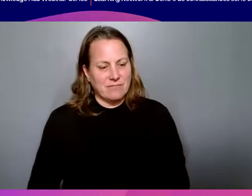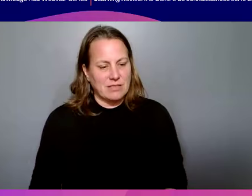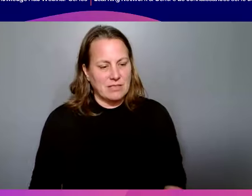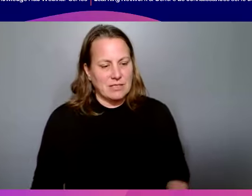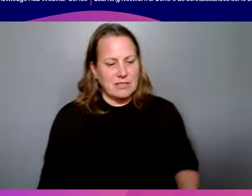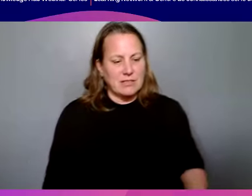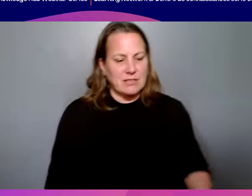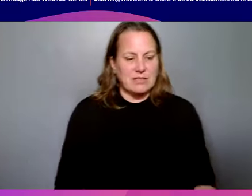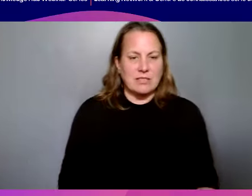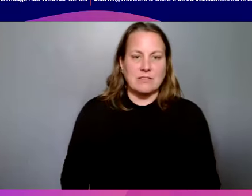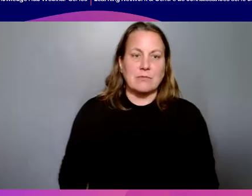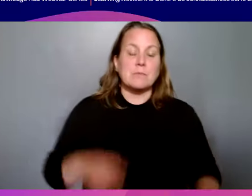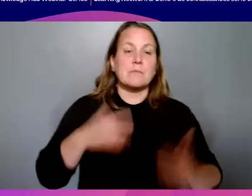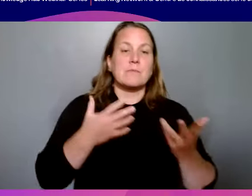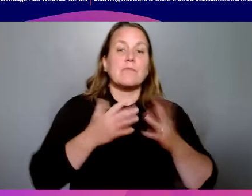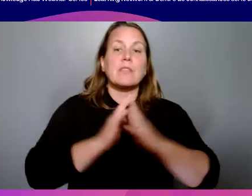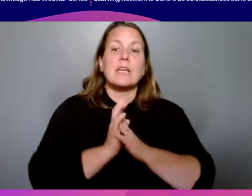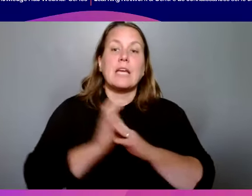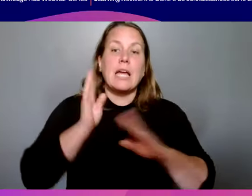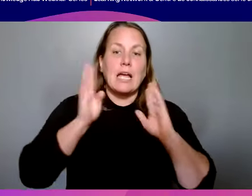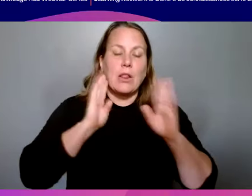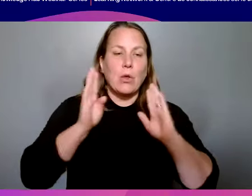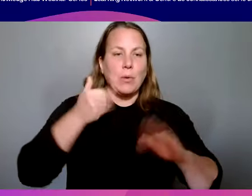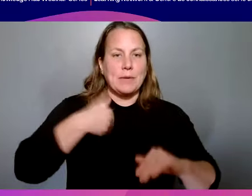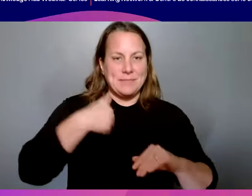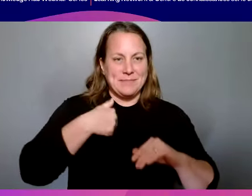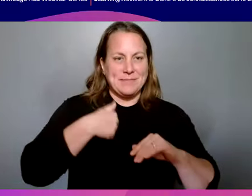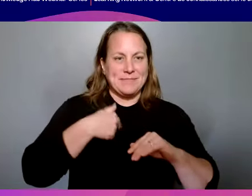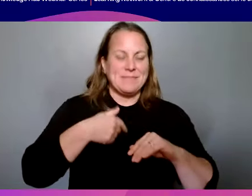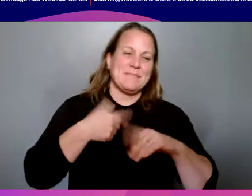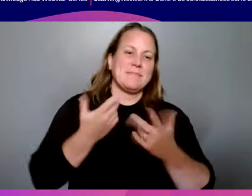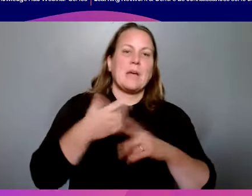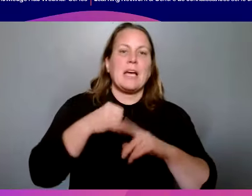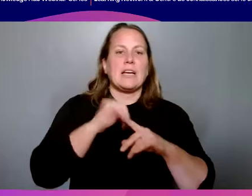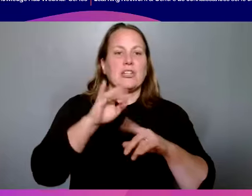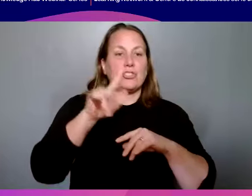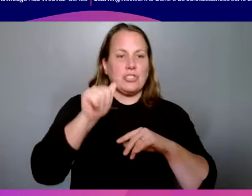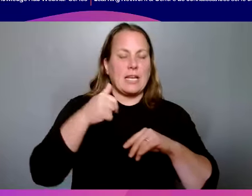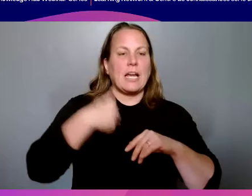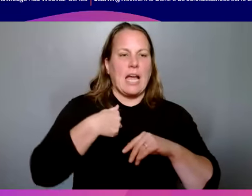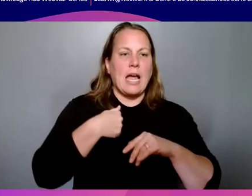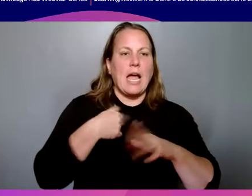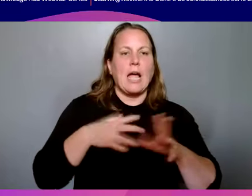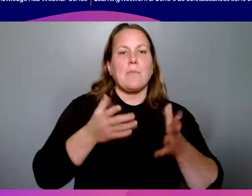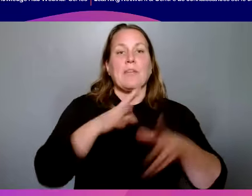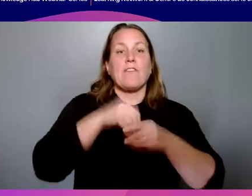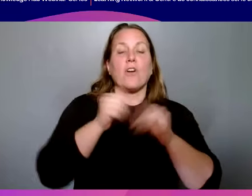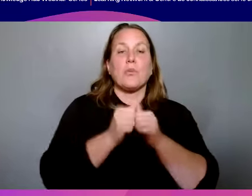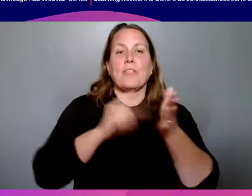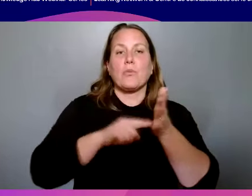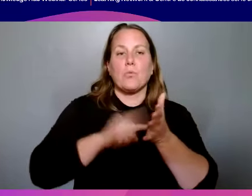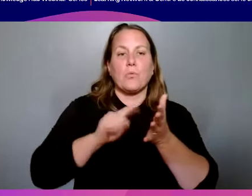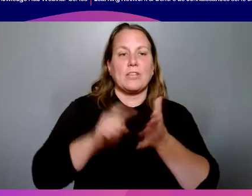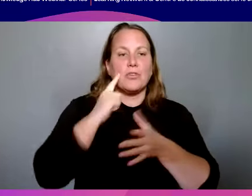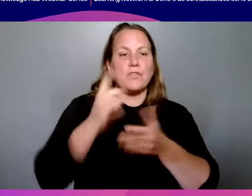Hello, I'm Jenna Lopez, Research and Knowledge Mobilization Specialist at the Learning Network at the Center for Research and Education on Violence Against Women